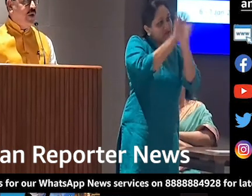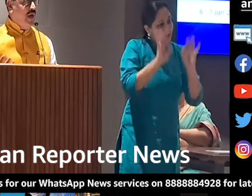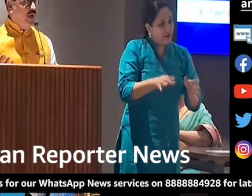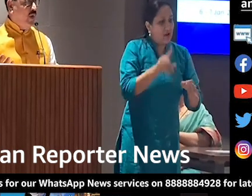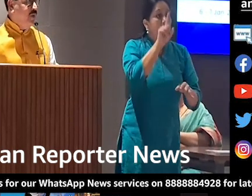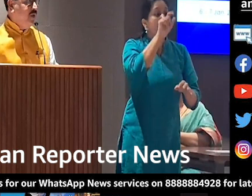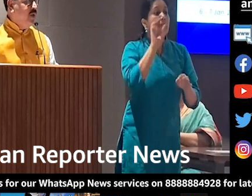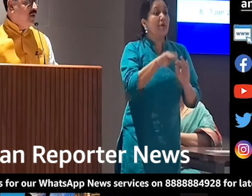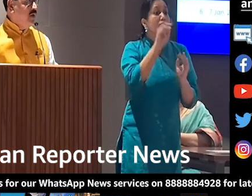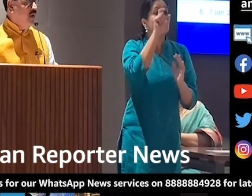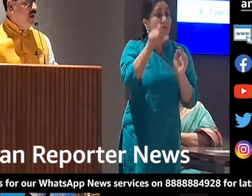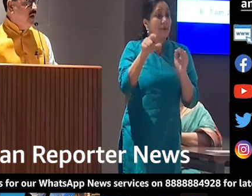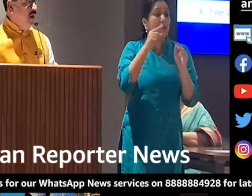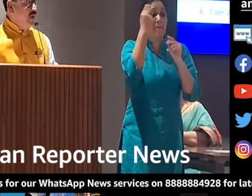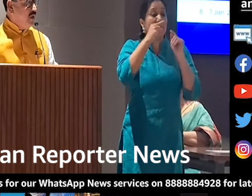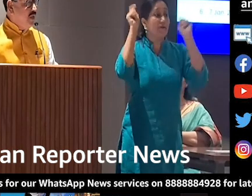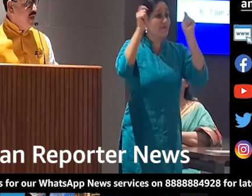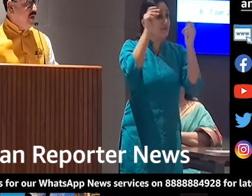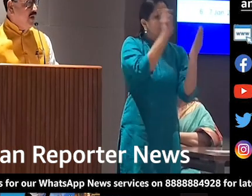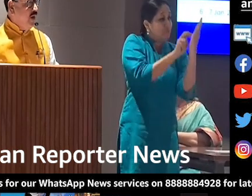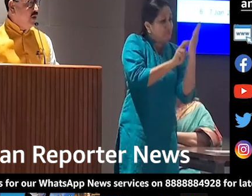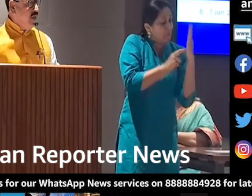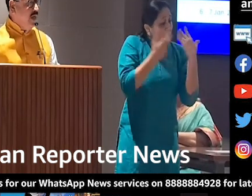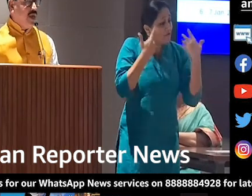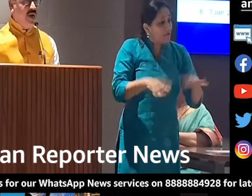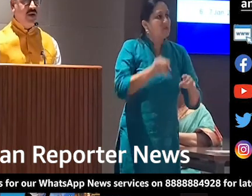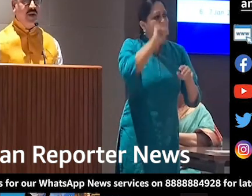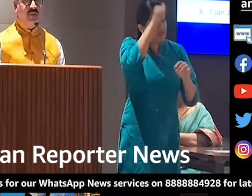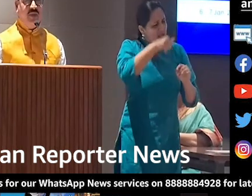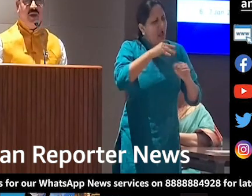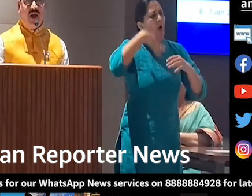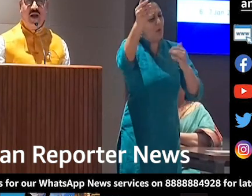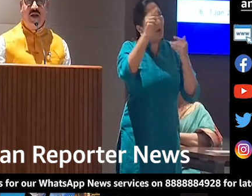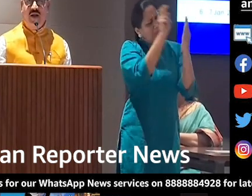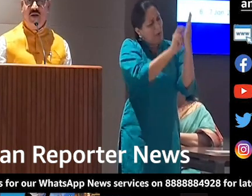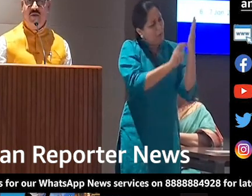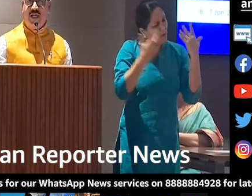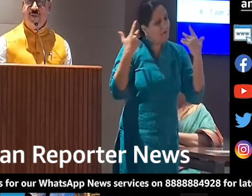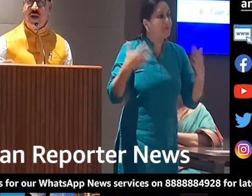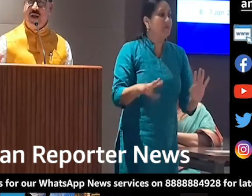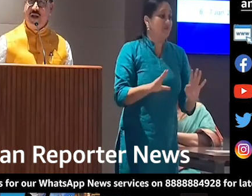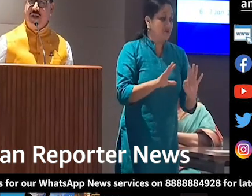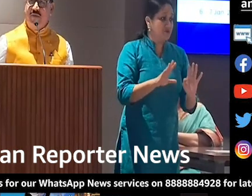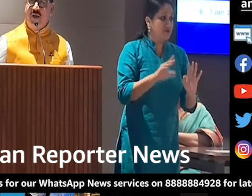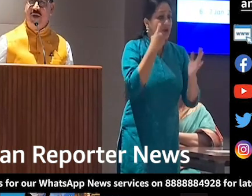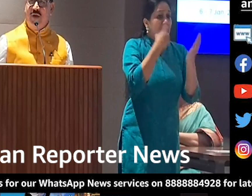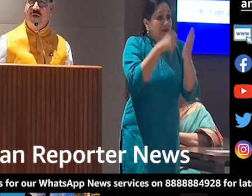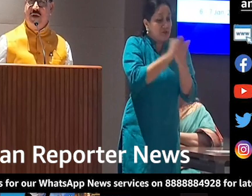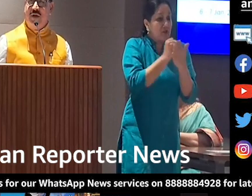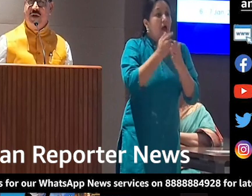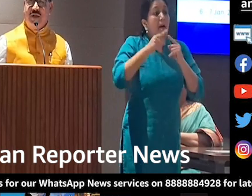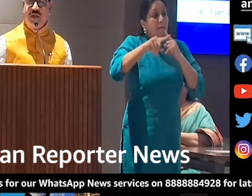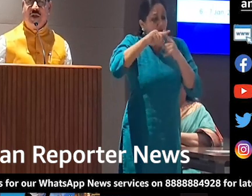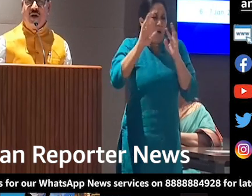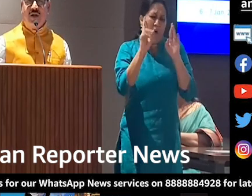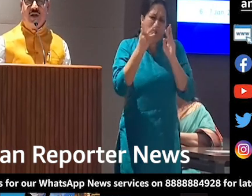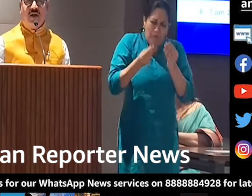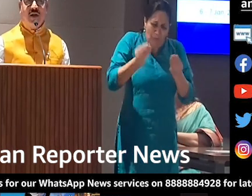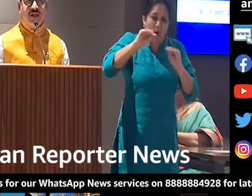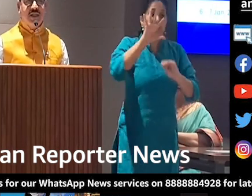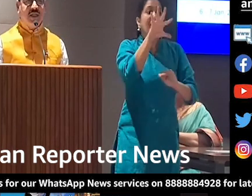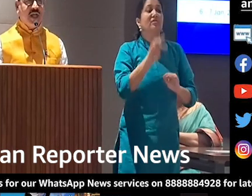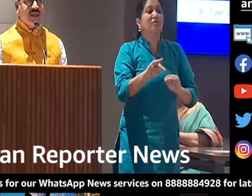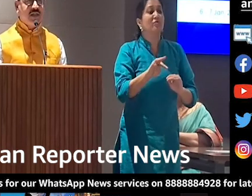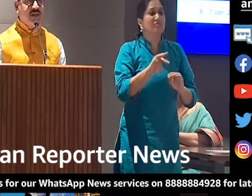over 10,000 across the country and outside the country, and we are expecting another 5,000. It is not